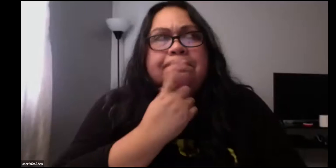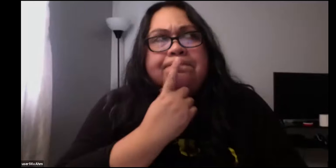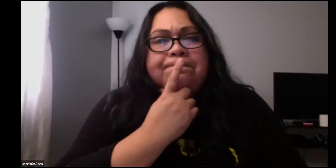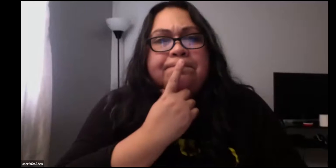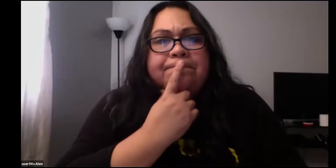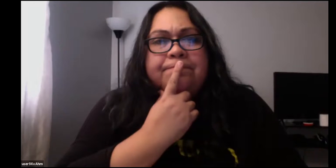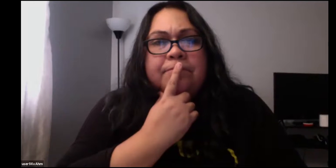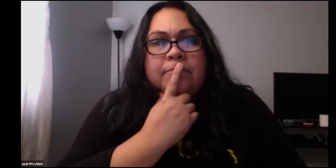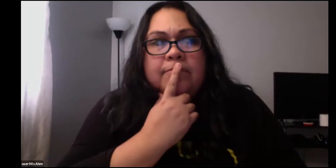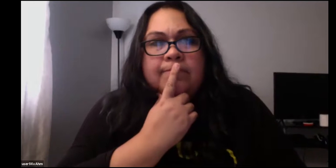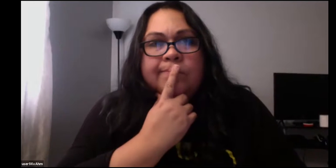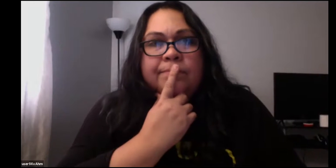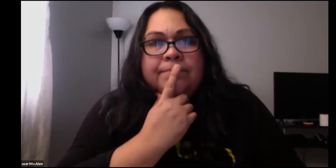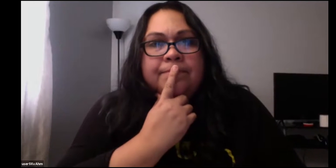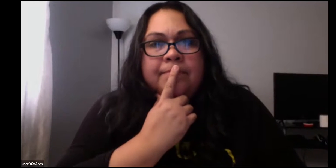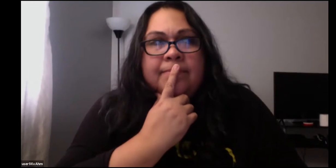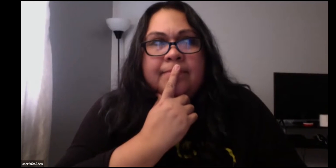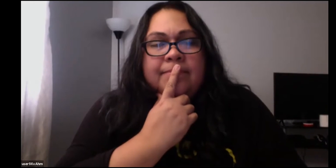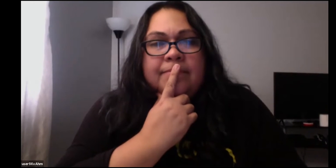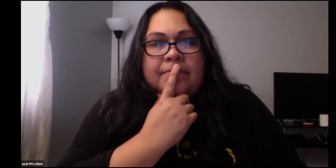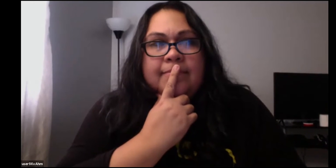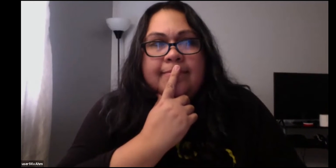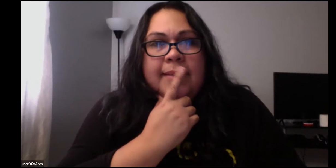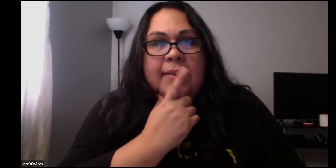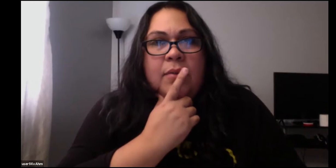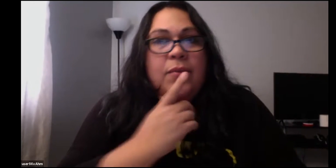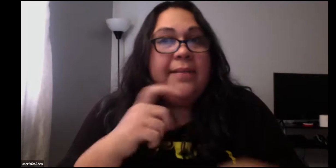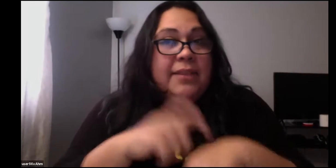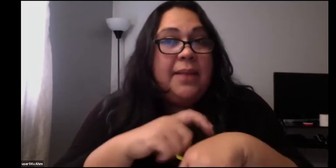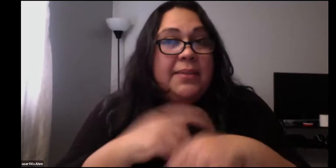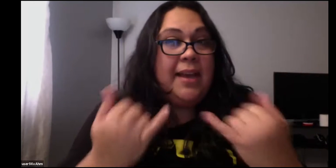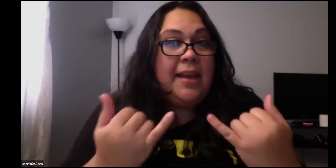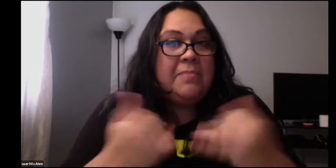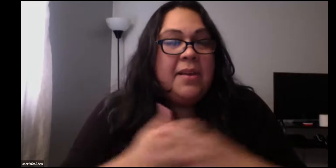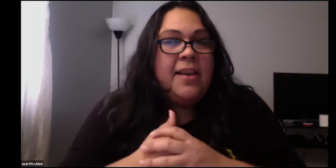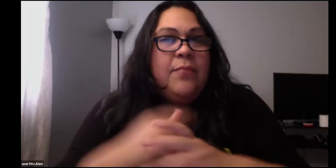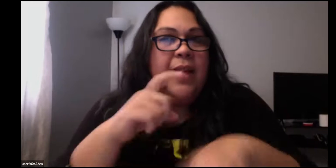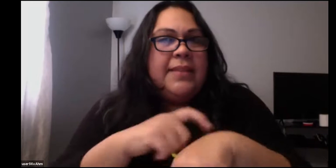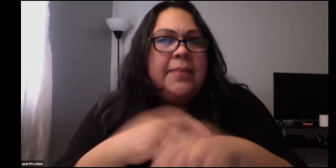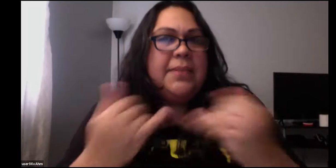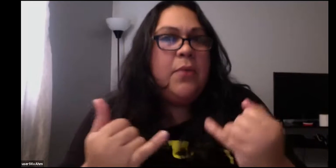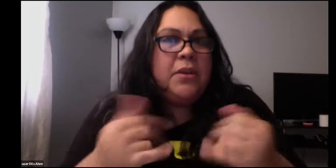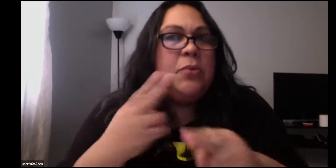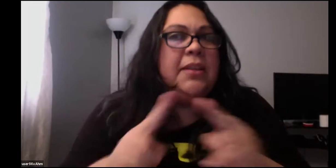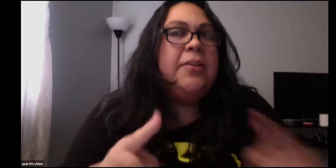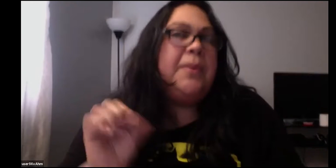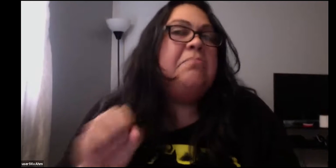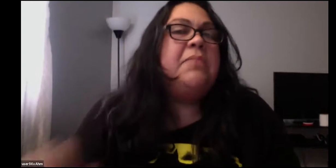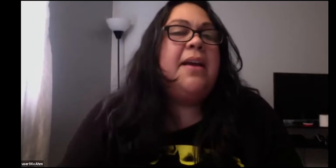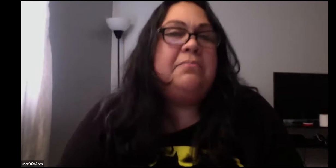I don't know if we have time today. If we have time today, we can do it a little bit. Yeah,